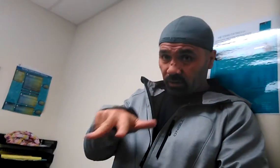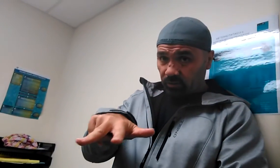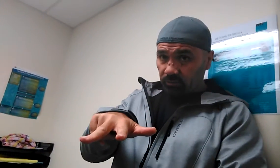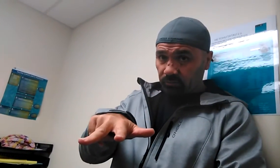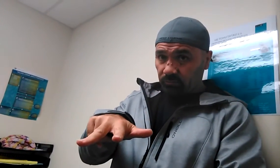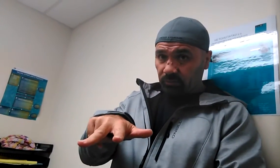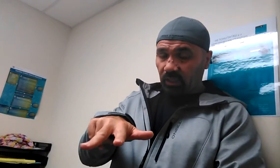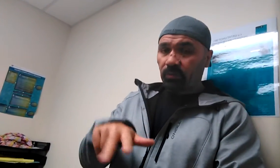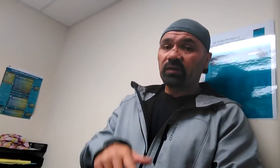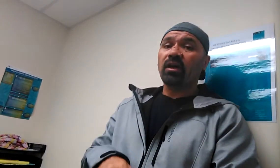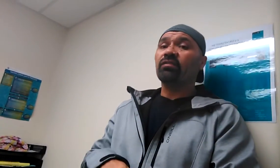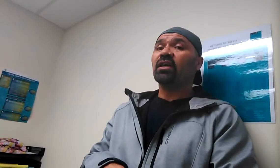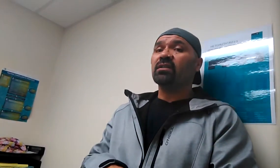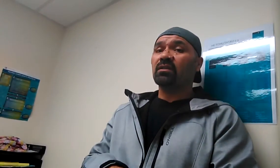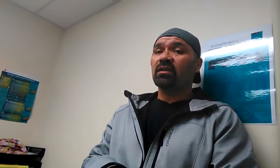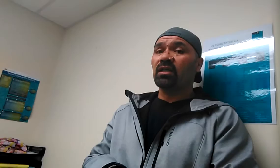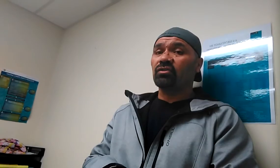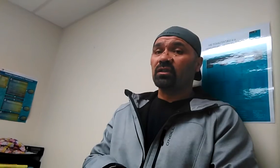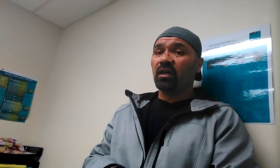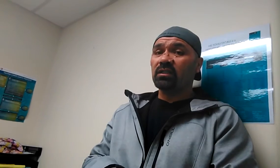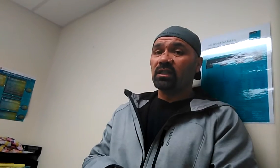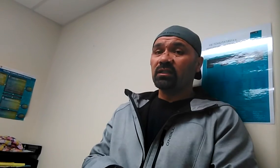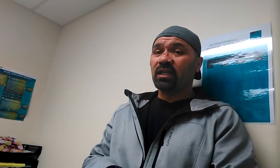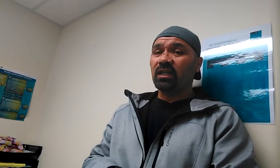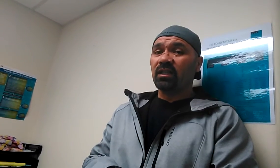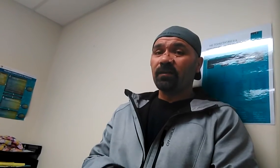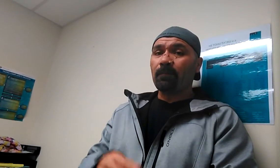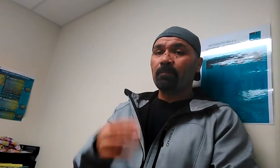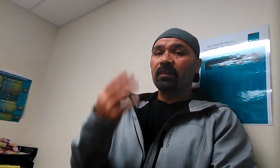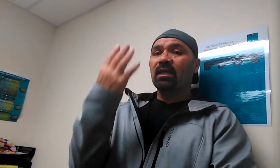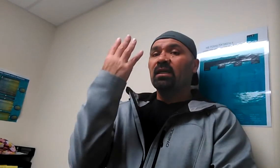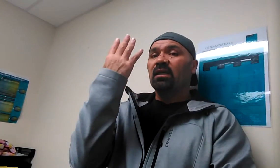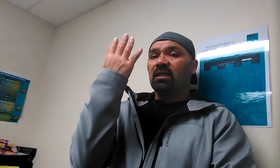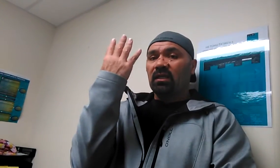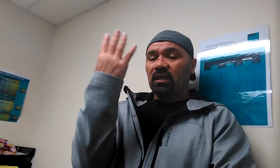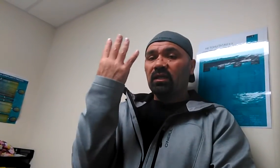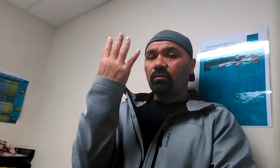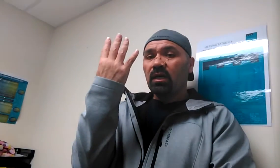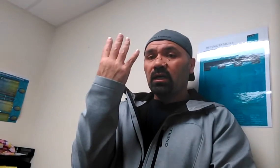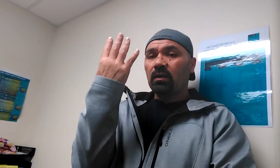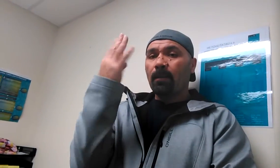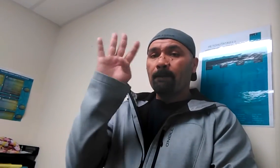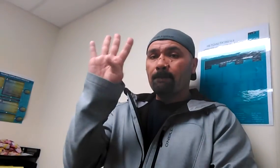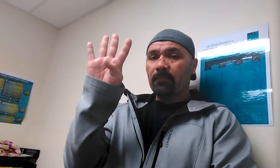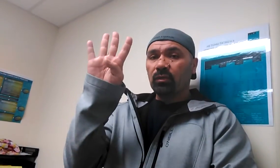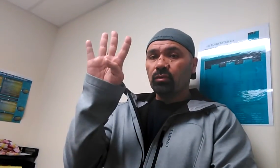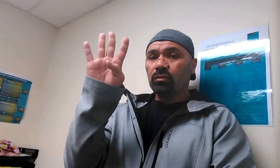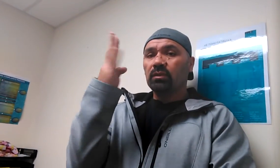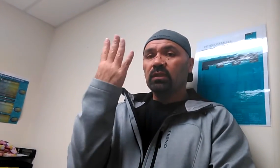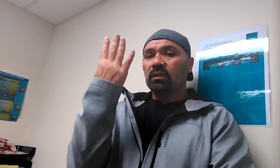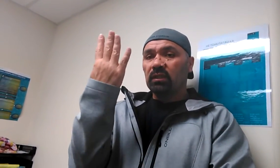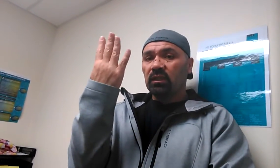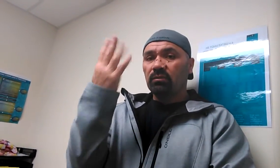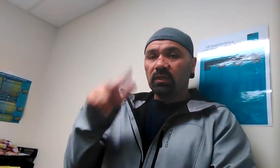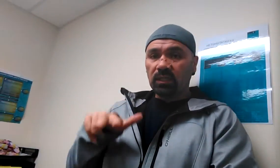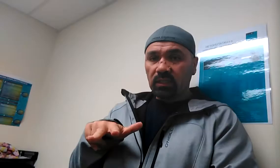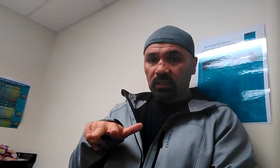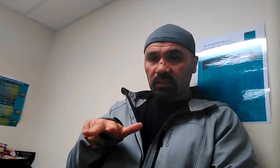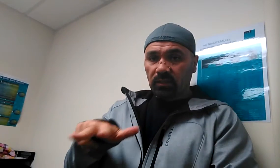rau. Ka pai. 9,990. Nearly there. Iwa mano iwa